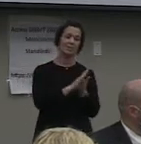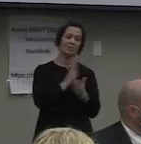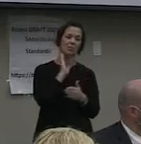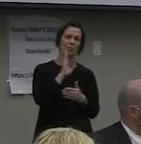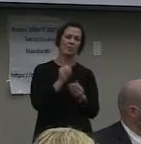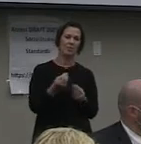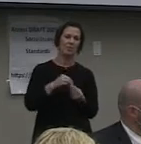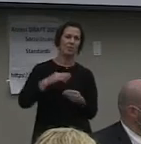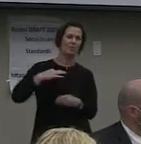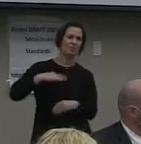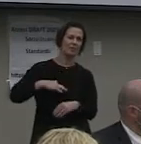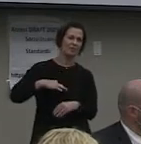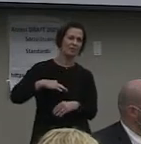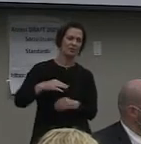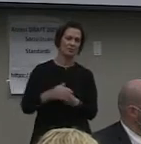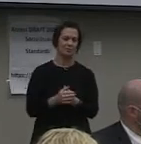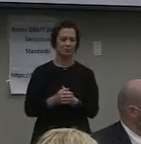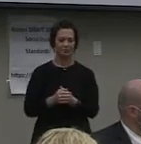beneficial.